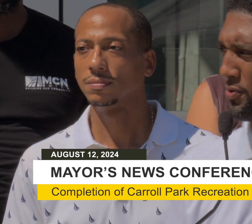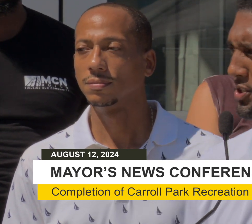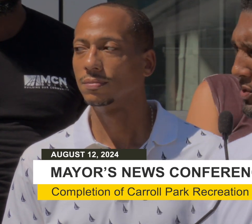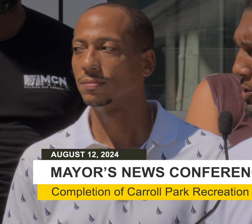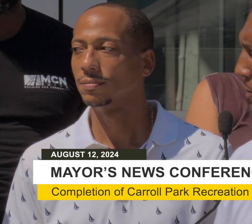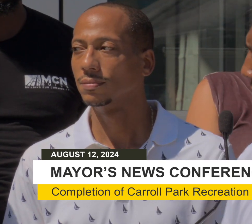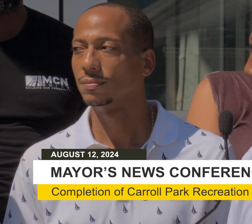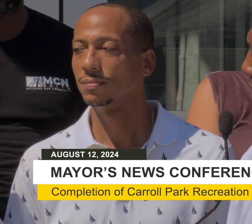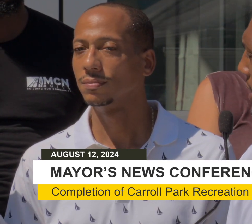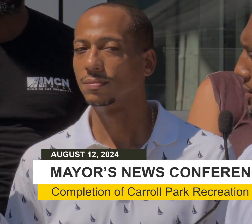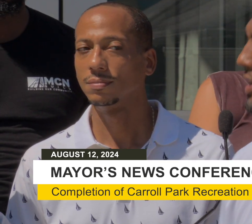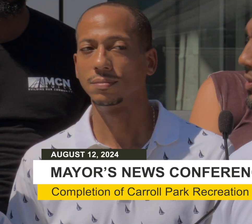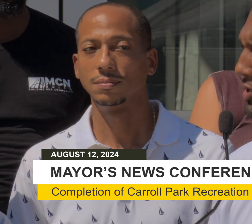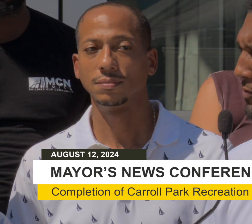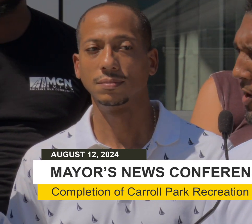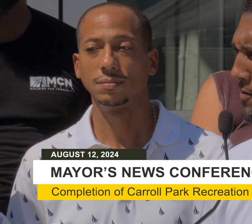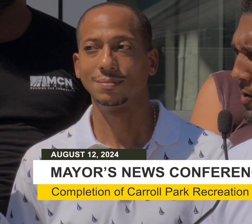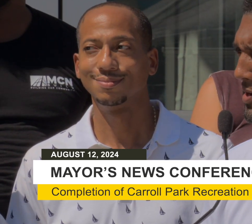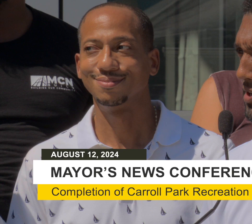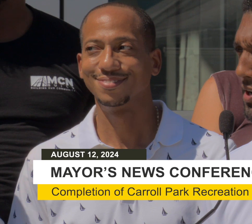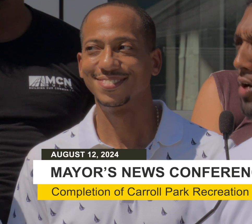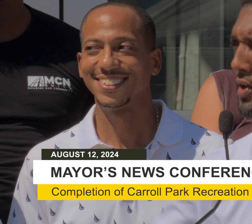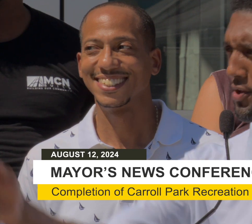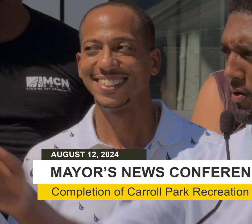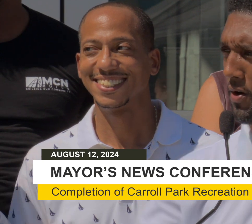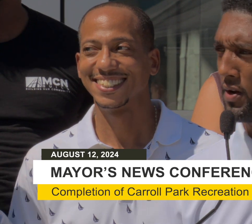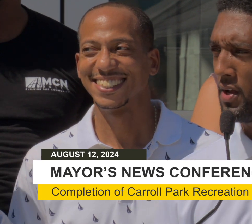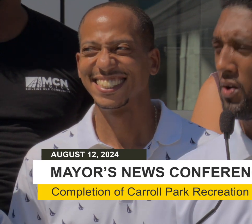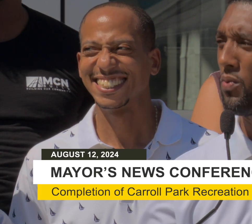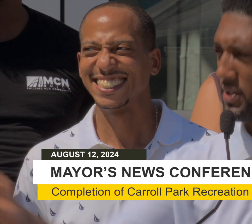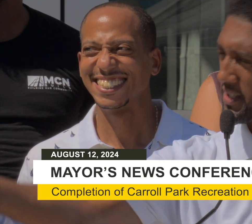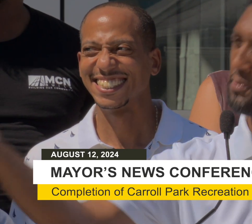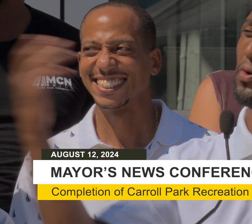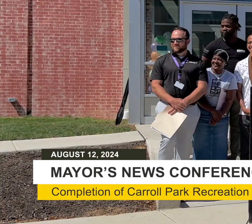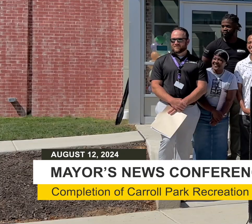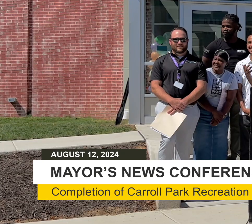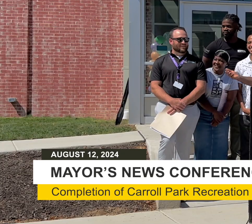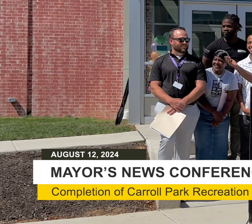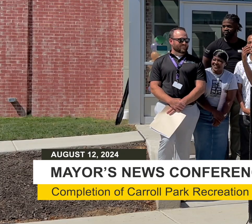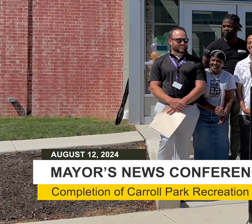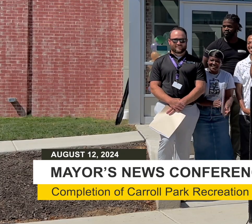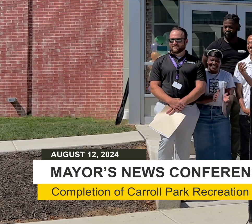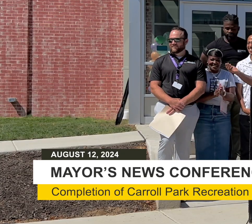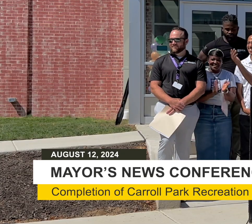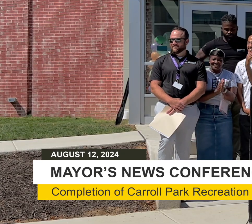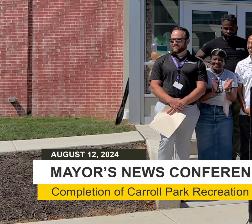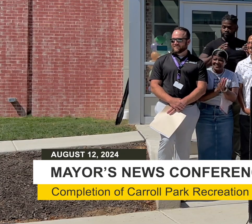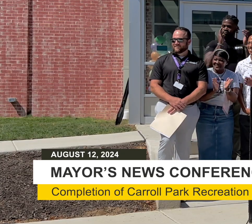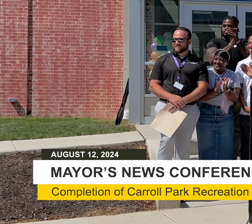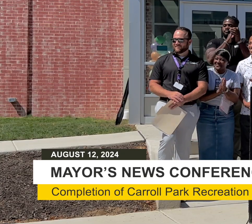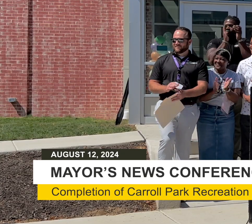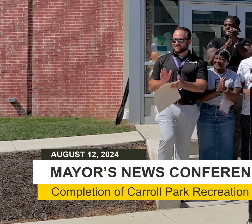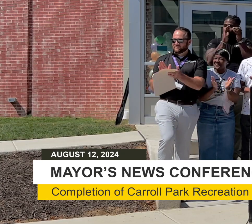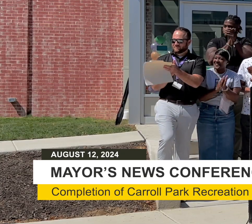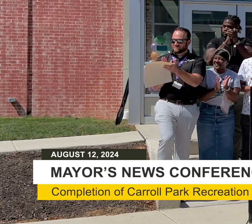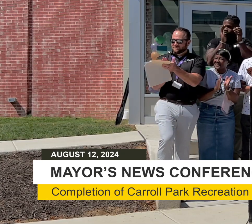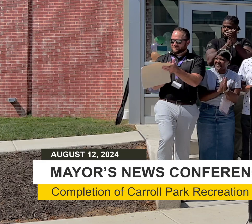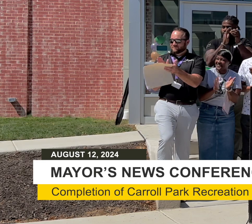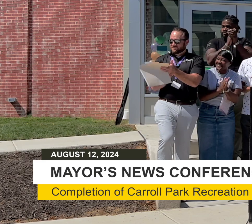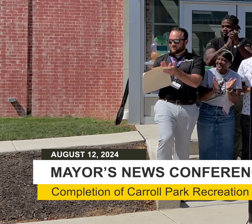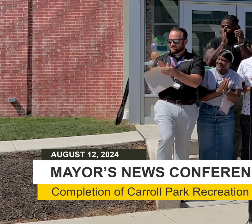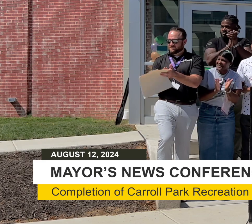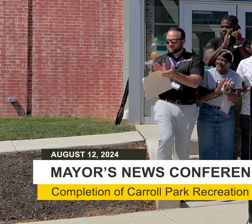I know this was your baby, and it looks very, very good. Oh, there you are. Come on. I don't know why you're hiding over there.